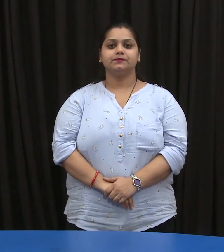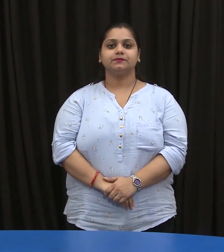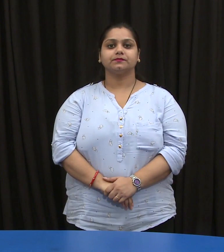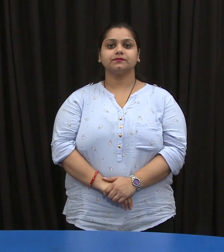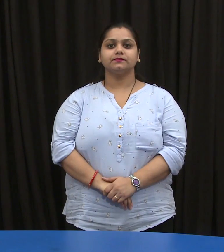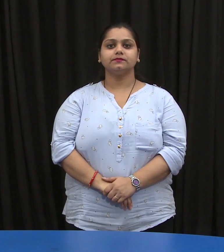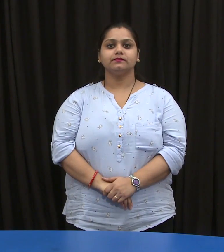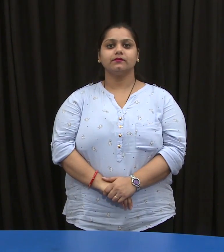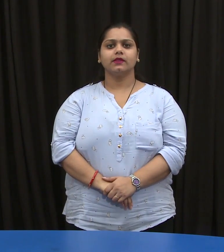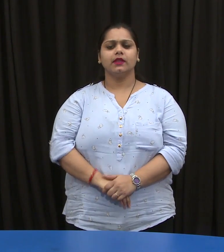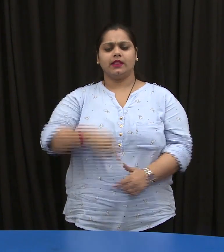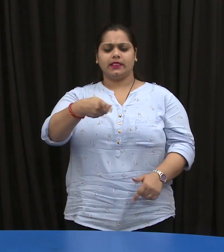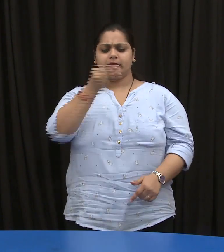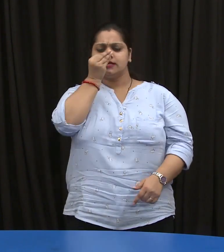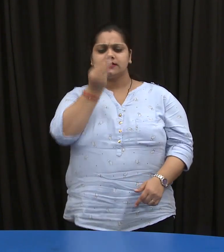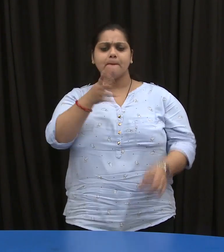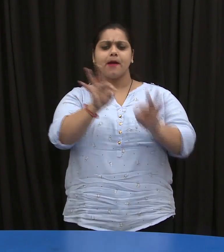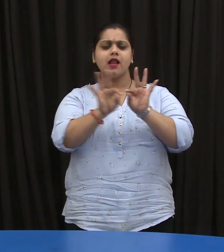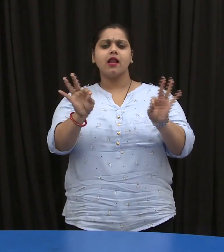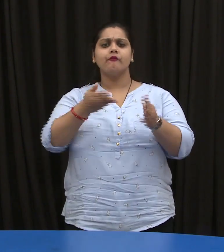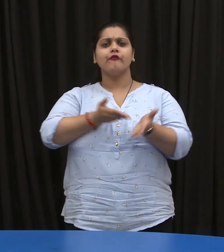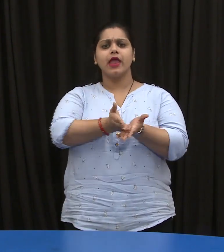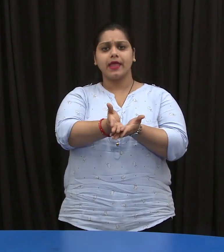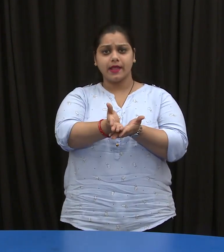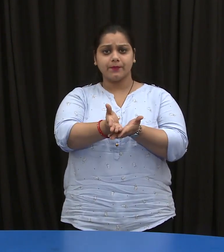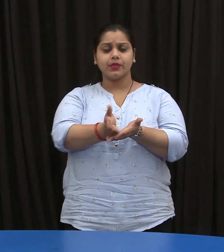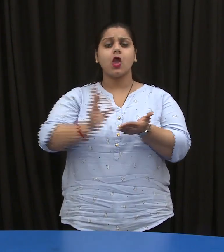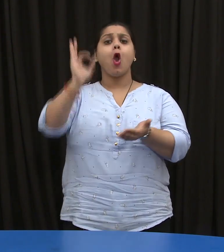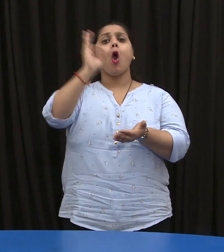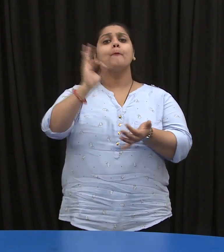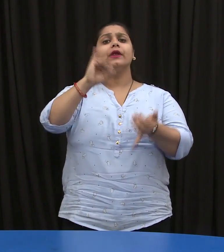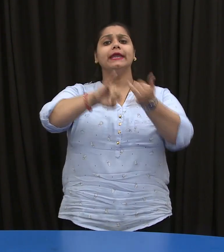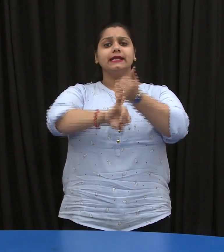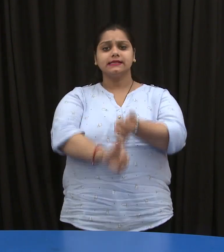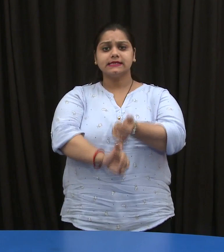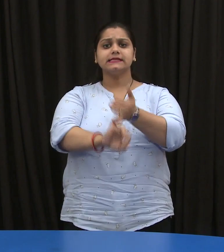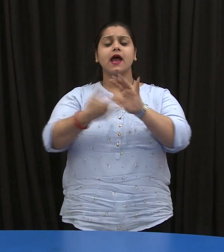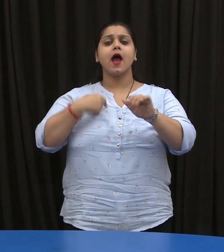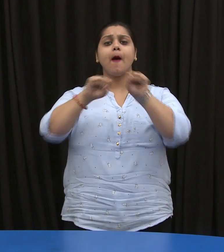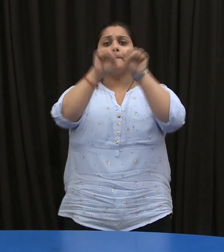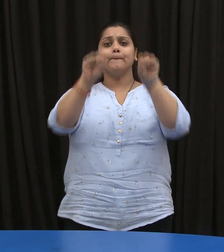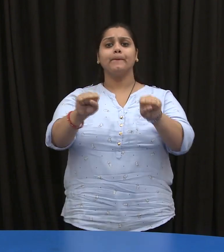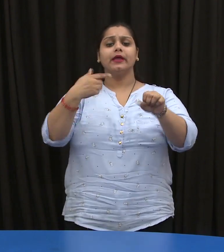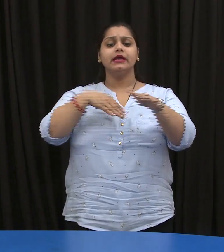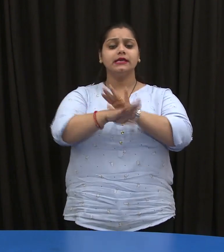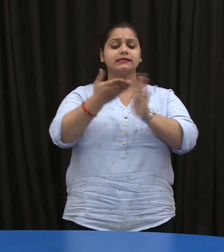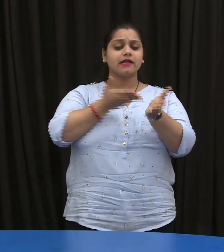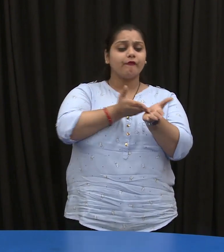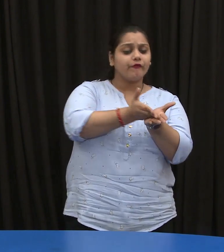In simple terms, an operating system is an interface between